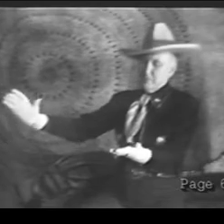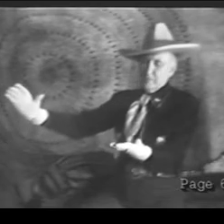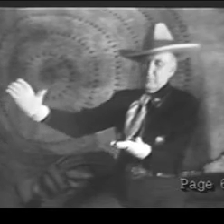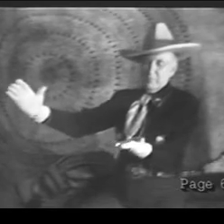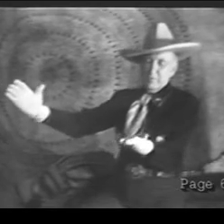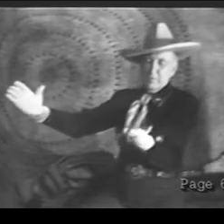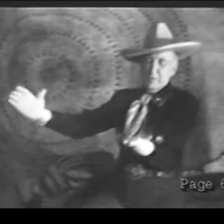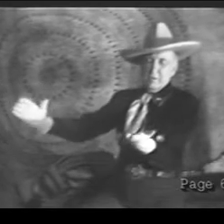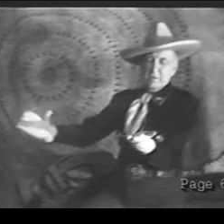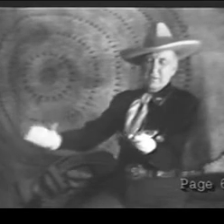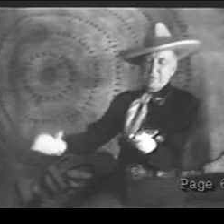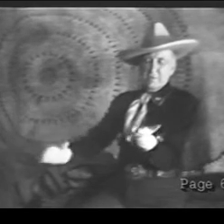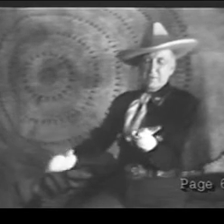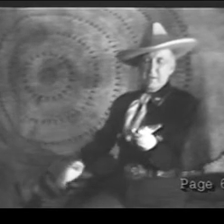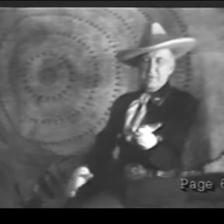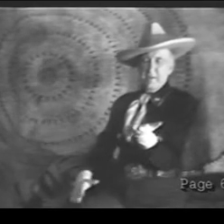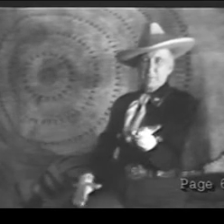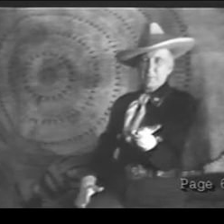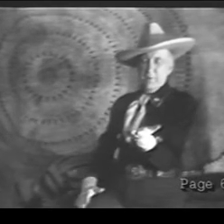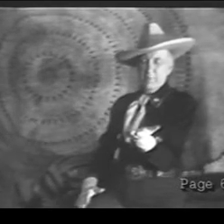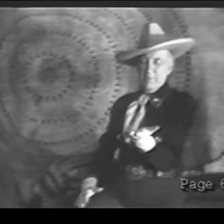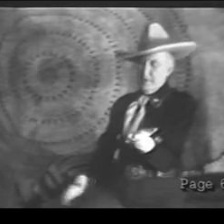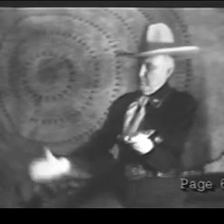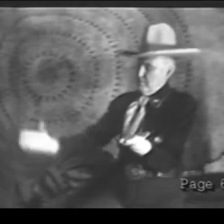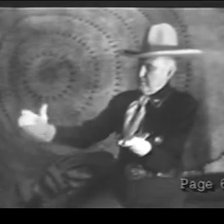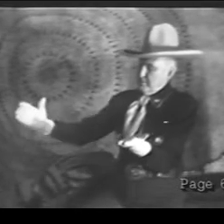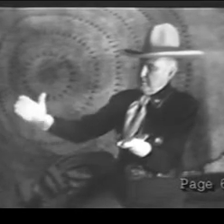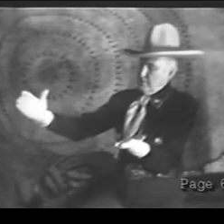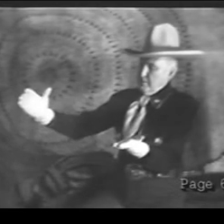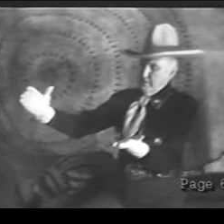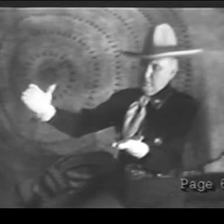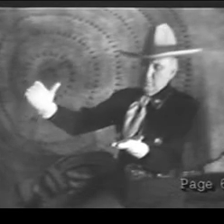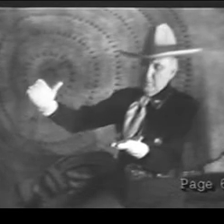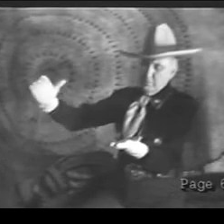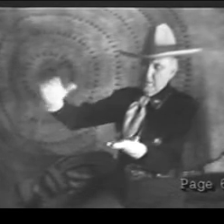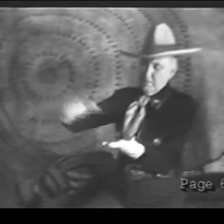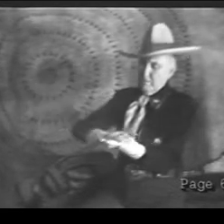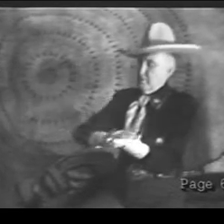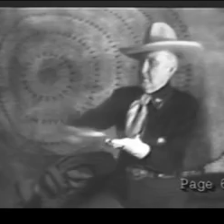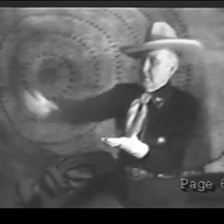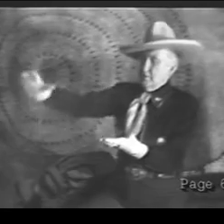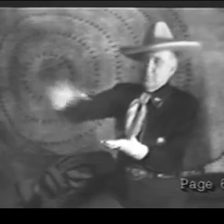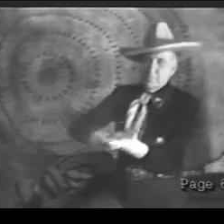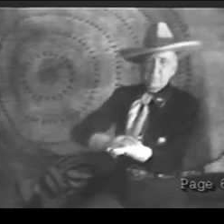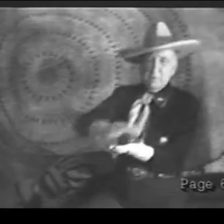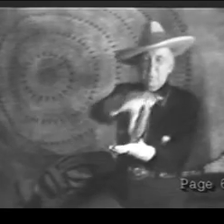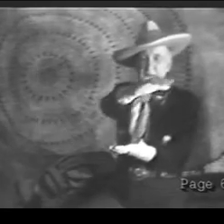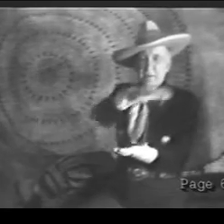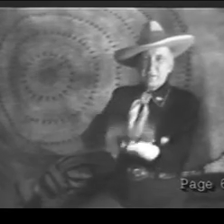you lift the left hand with the palm of it up, take the right hand with the palm down, and people are gathered